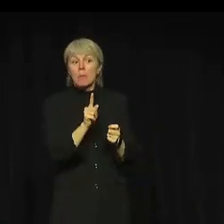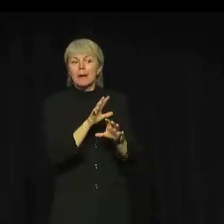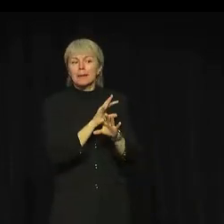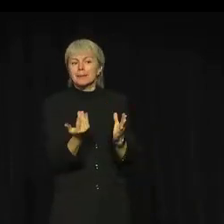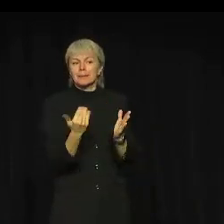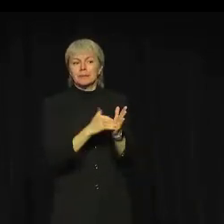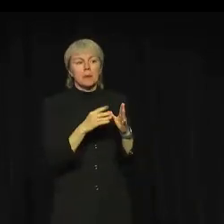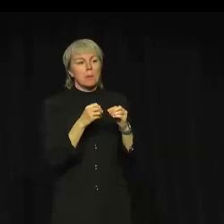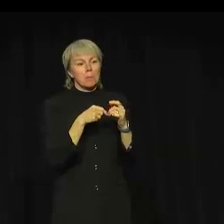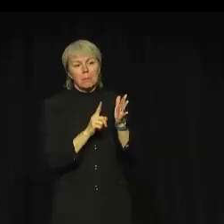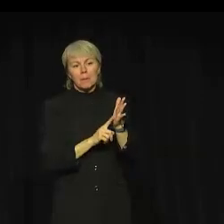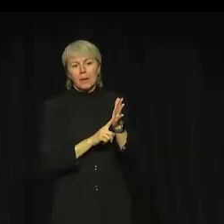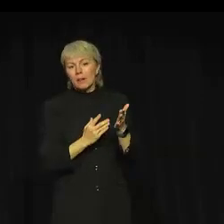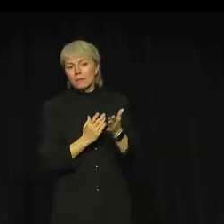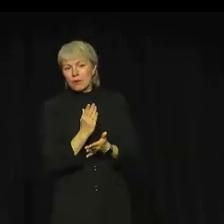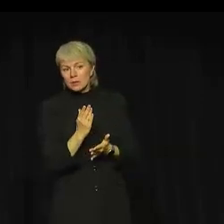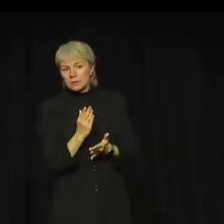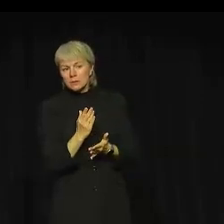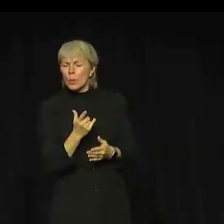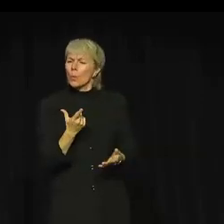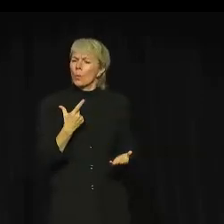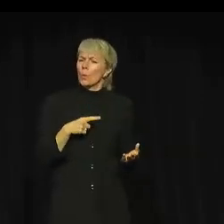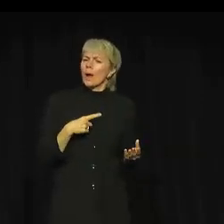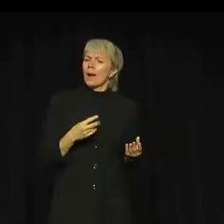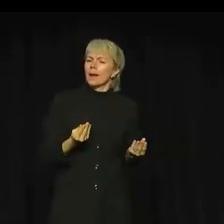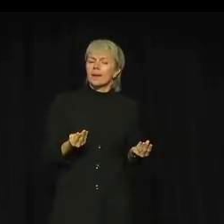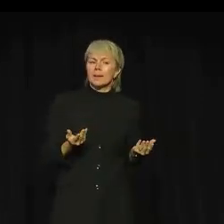Rights. But why was that?